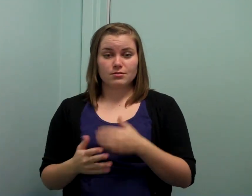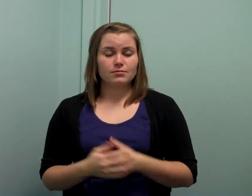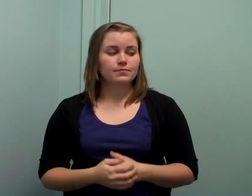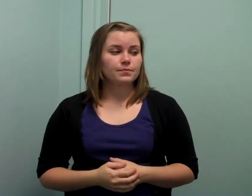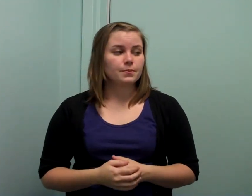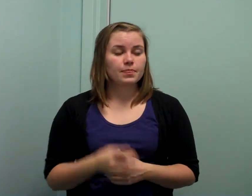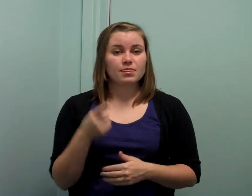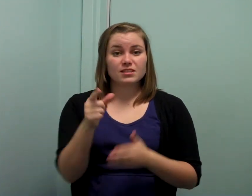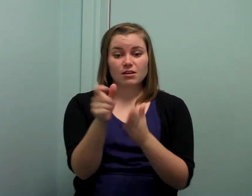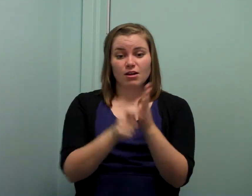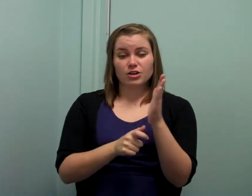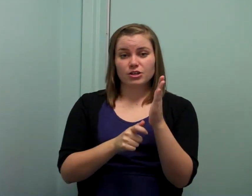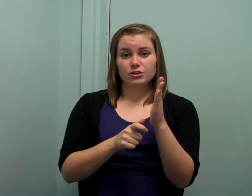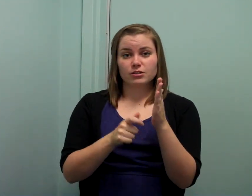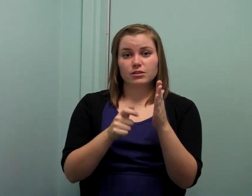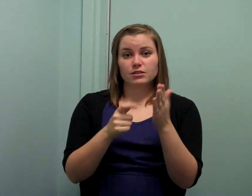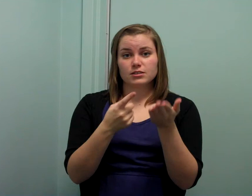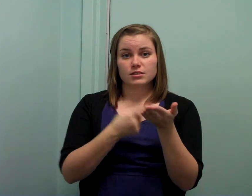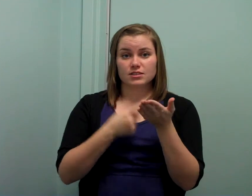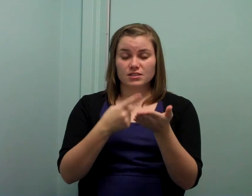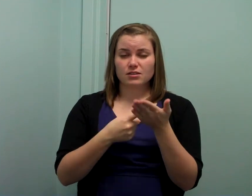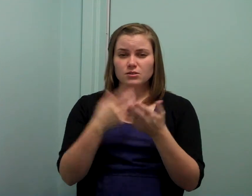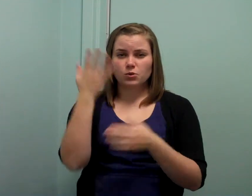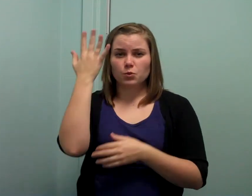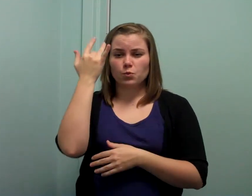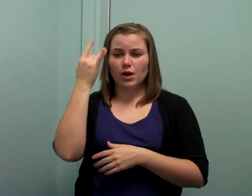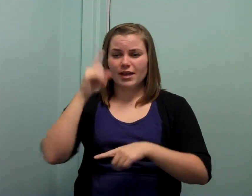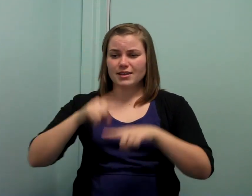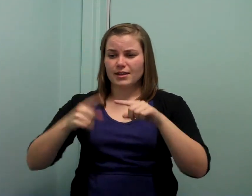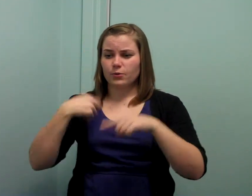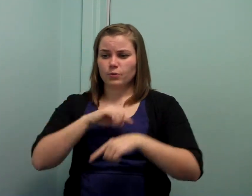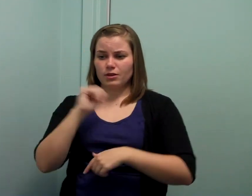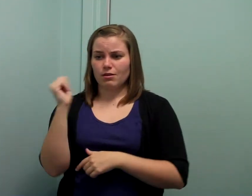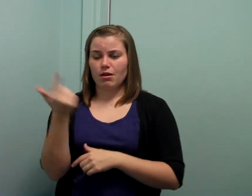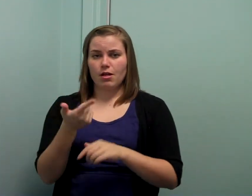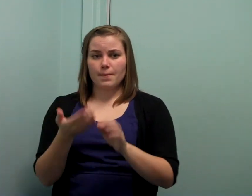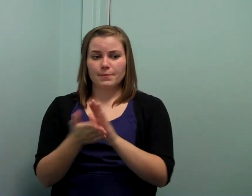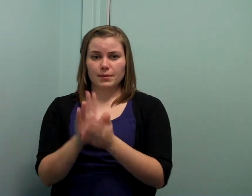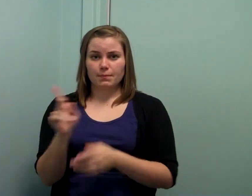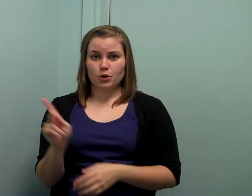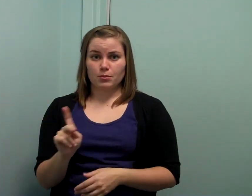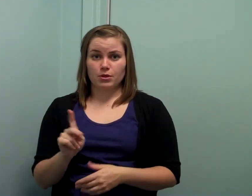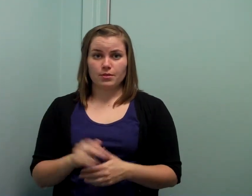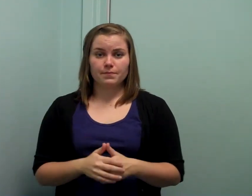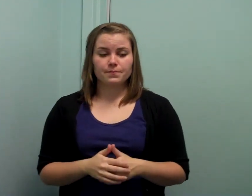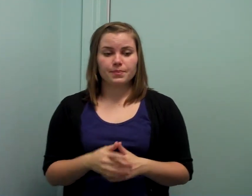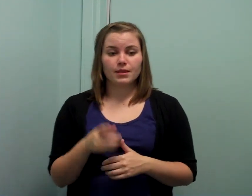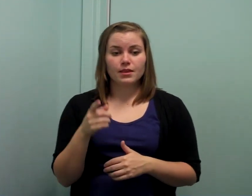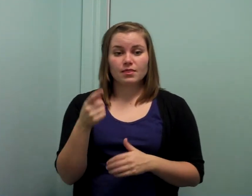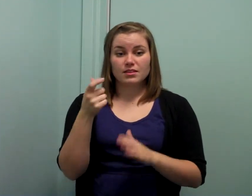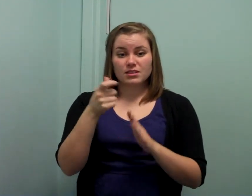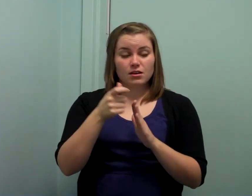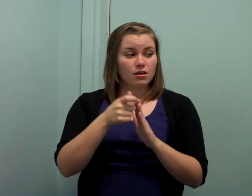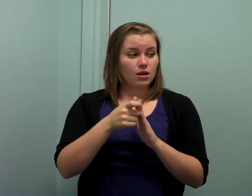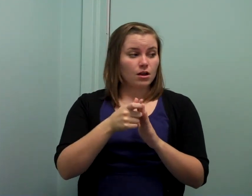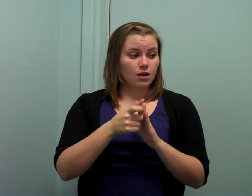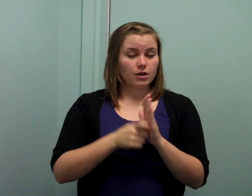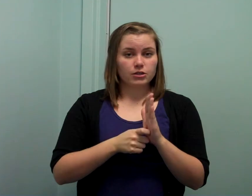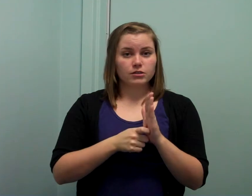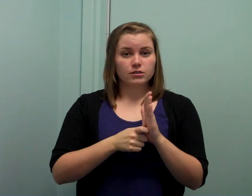which basically said, why can't we all be purple? No, it wasn't a report on Alice Walker, the color of purple. It